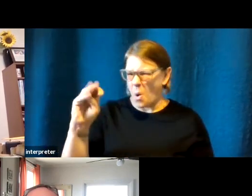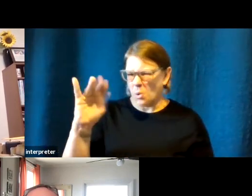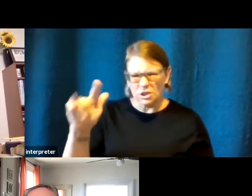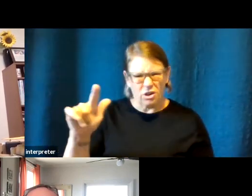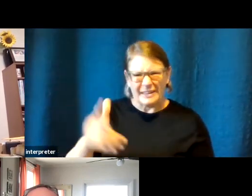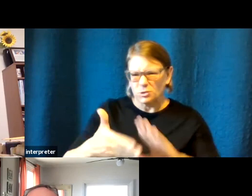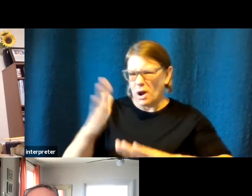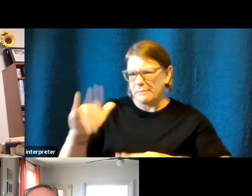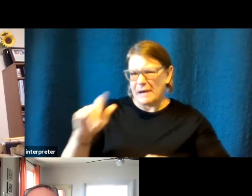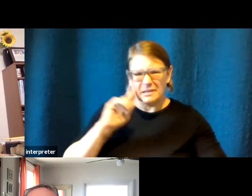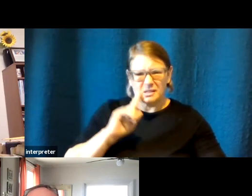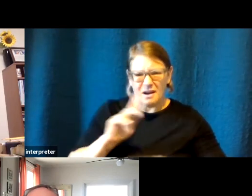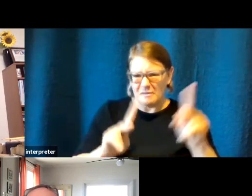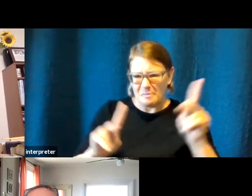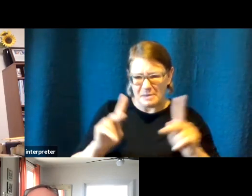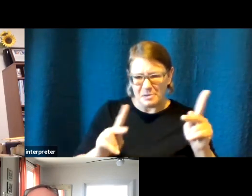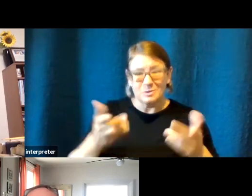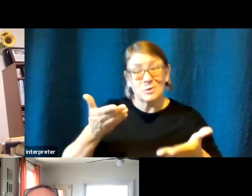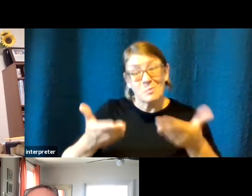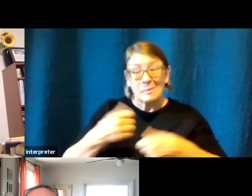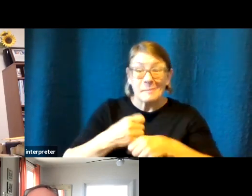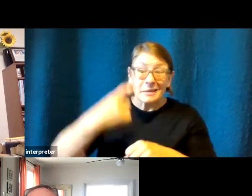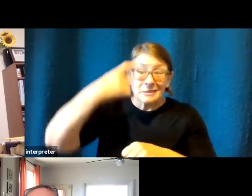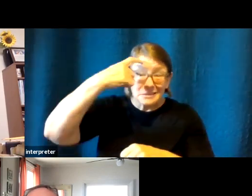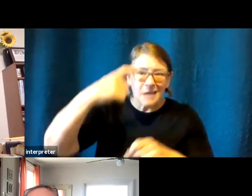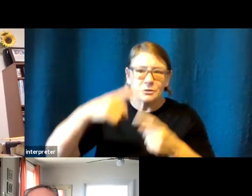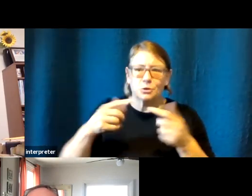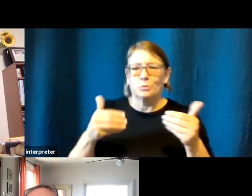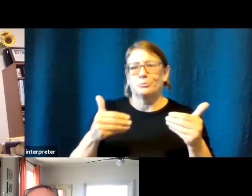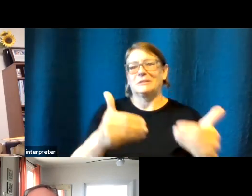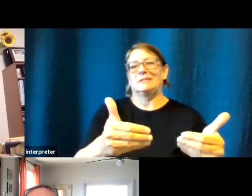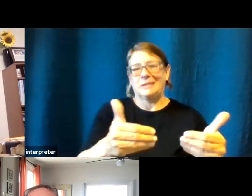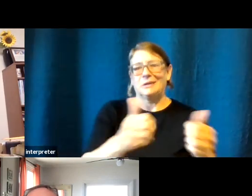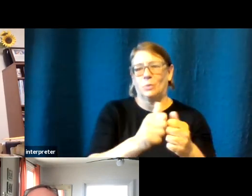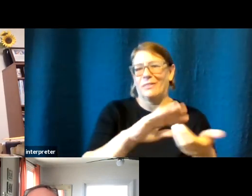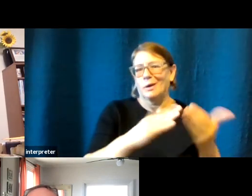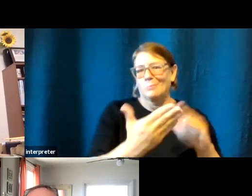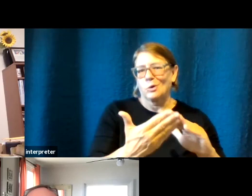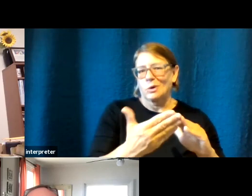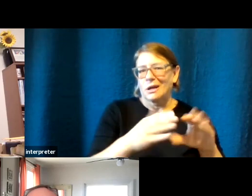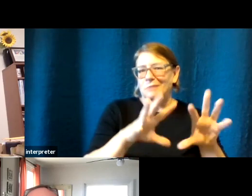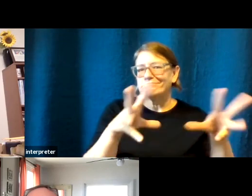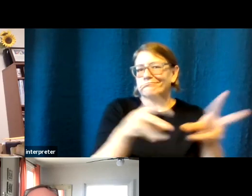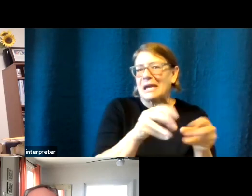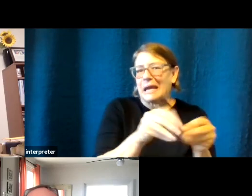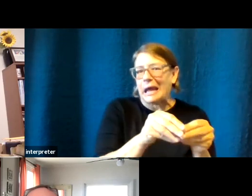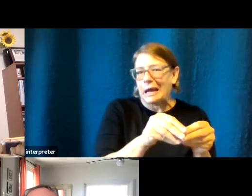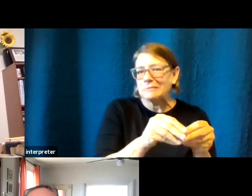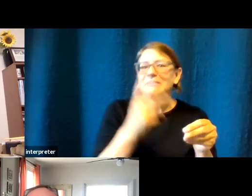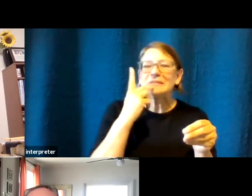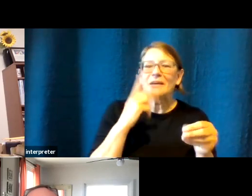So it probably makes sense to proceed this way with a community forum and see if we can